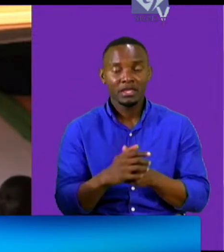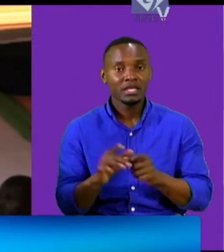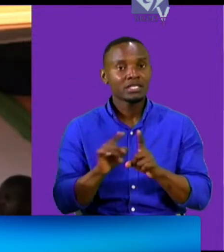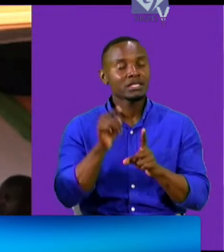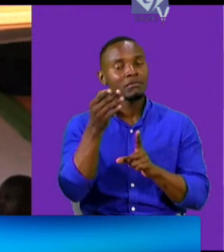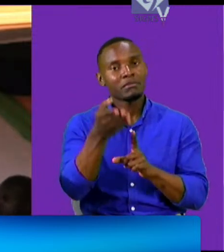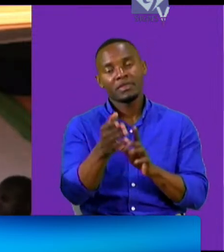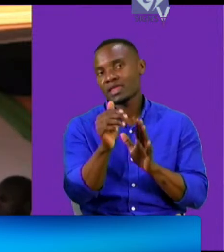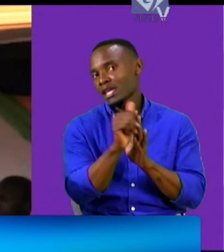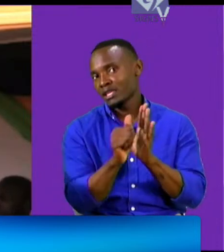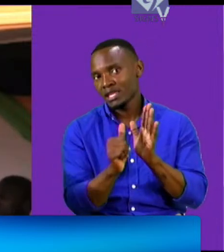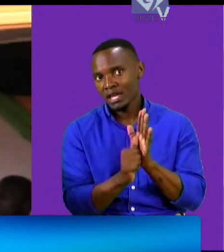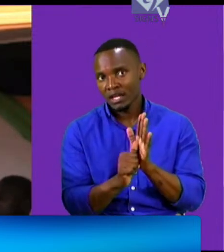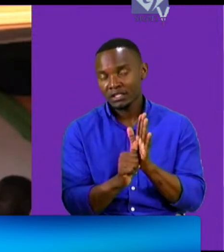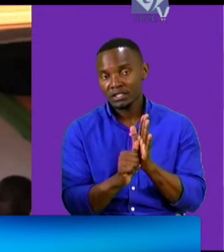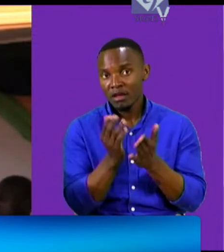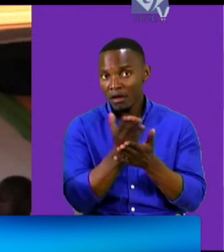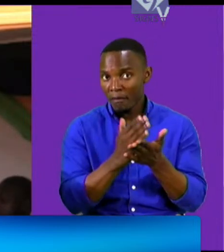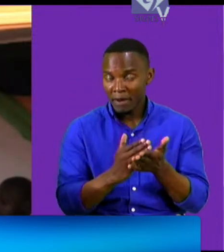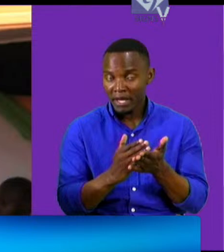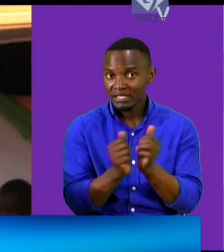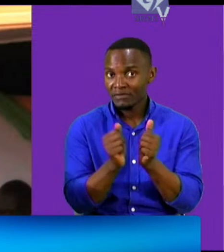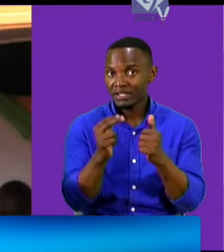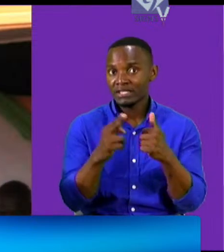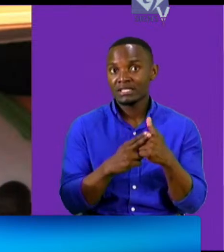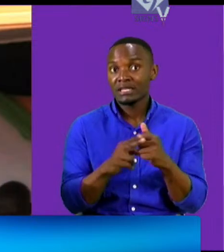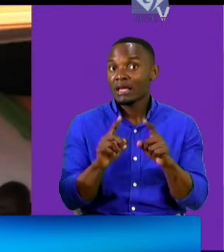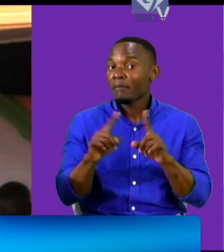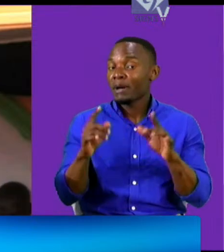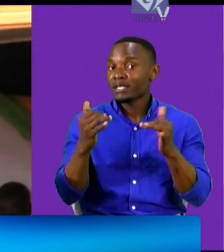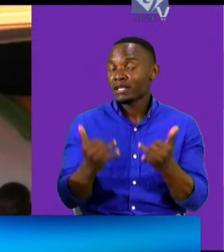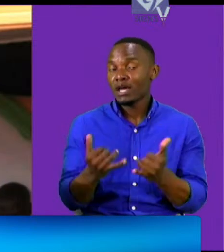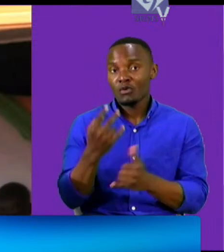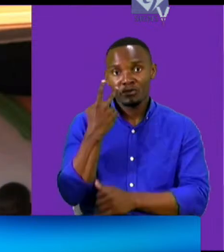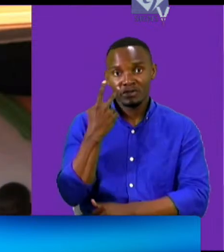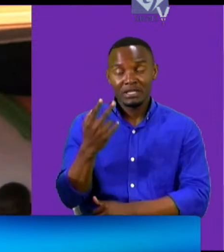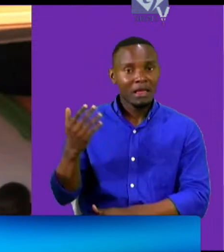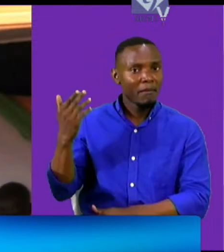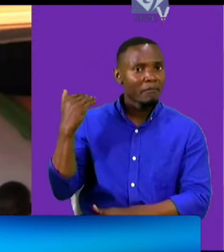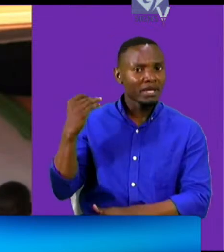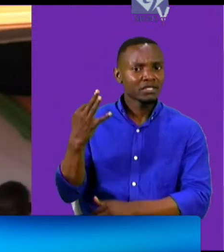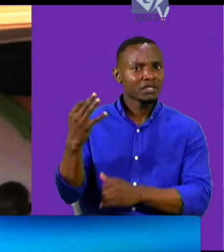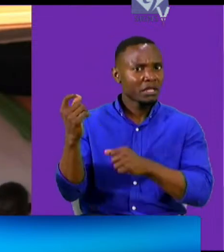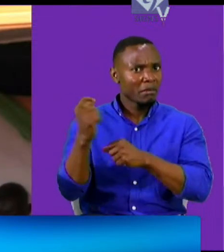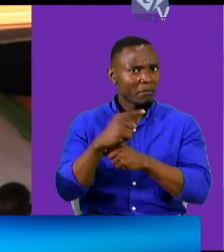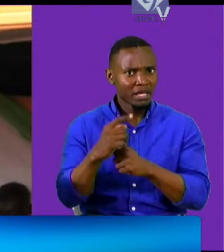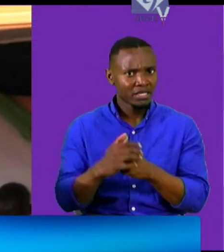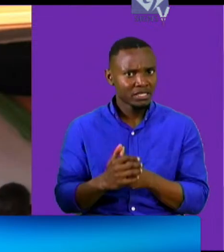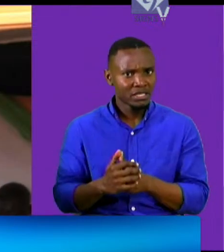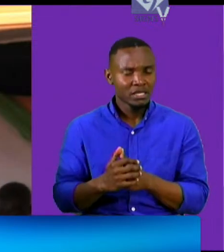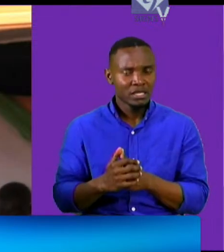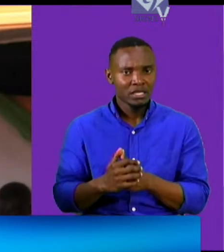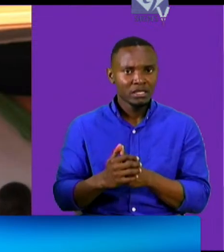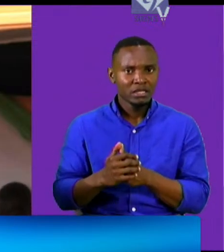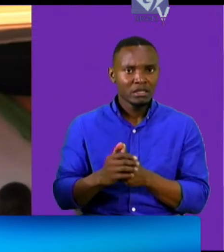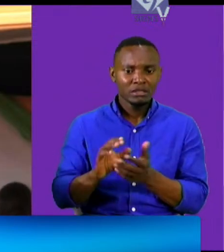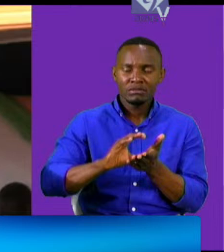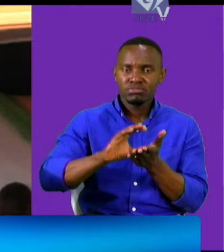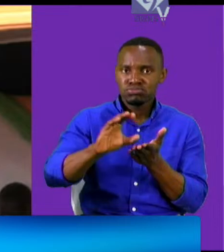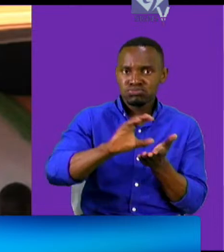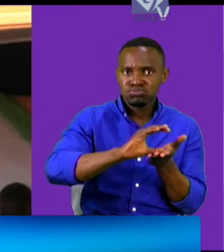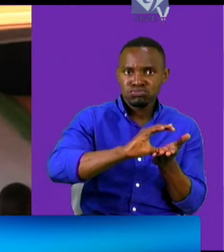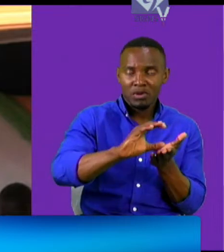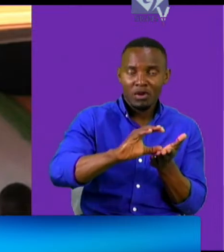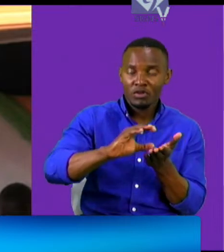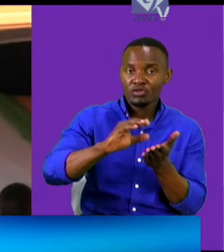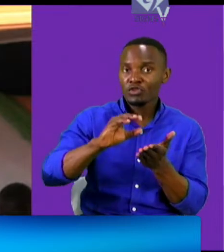Act, Section 17. Lakini tumeona for the last 3 months a delay in disbursement of